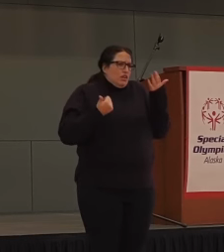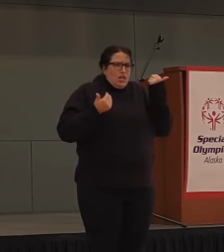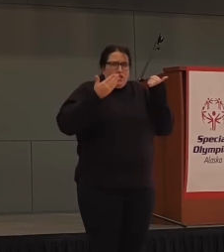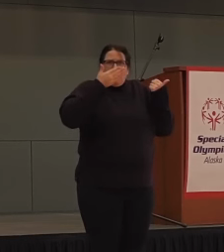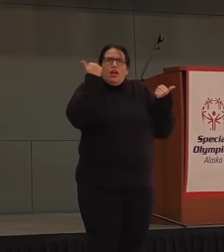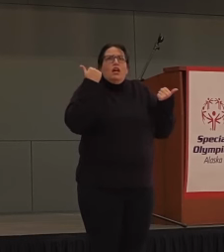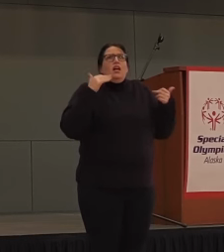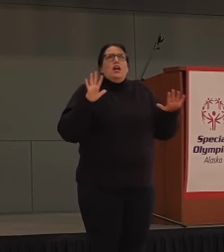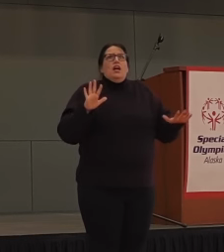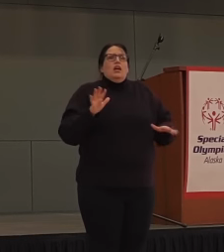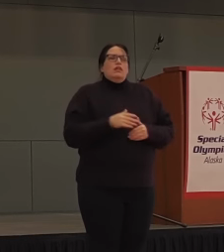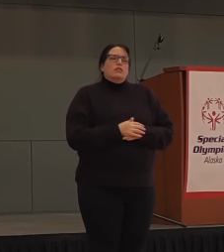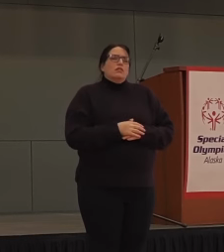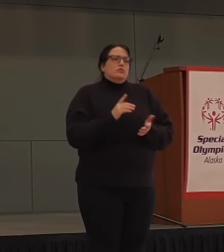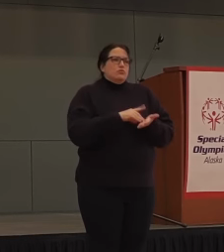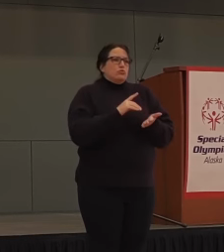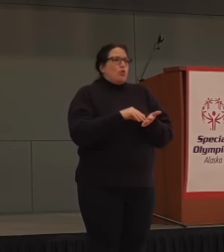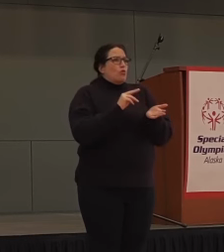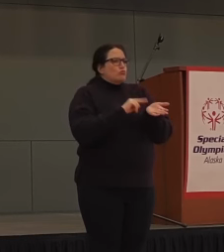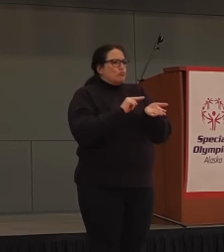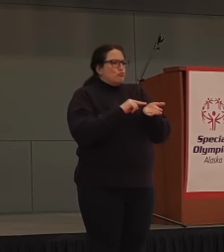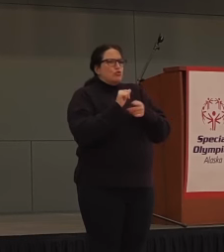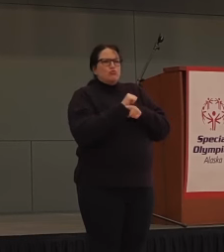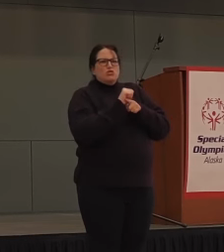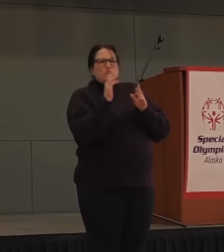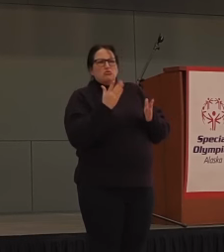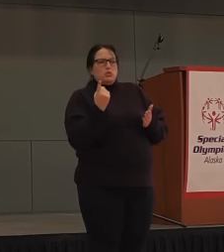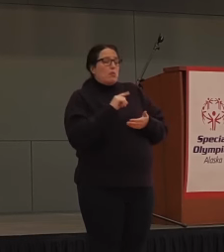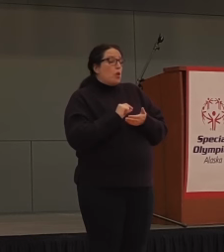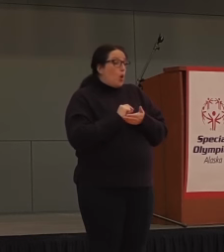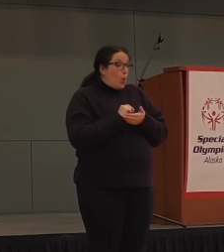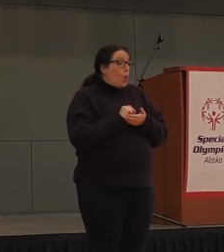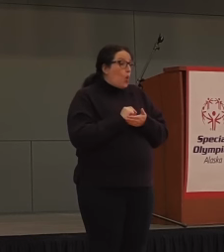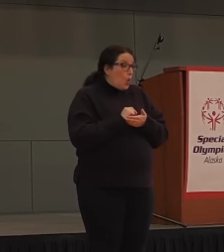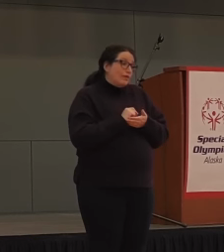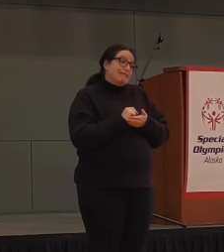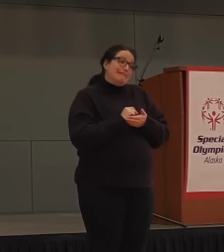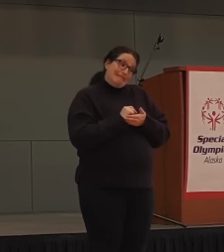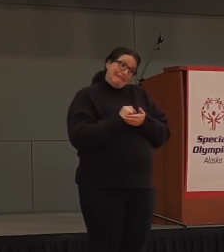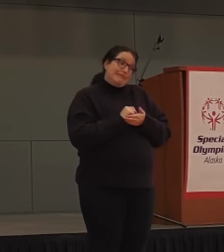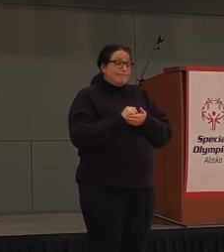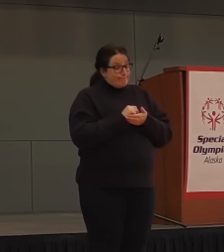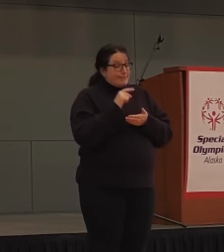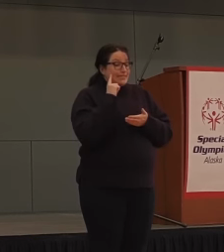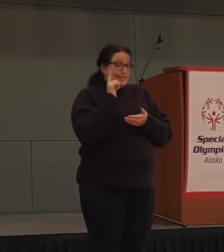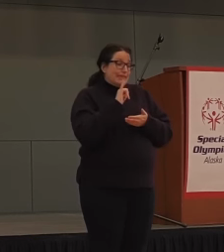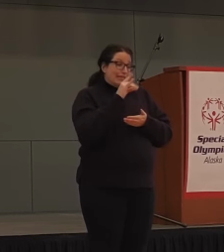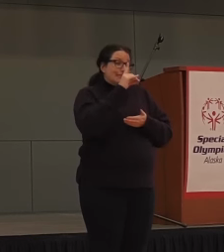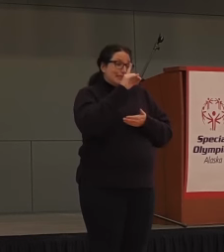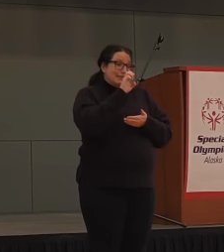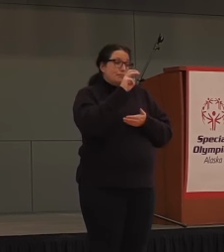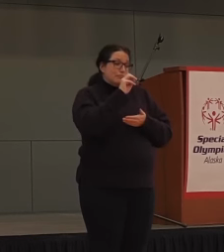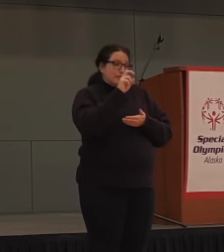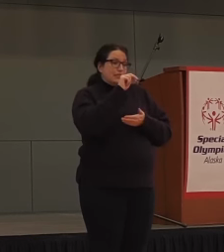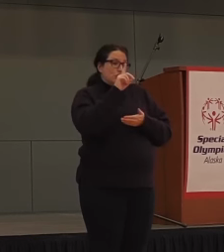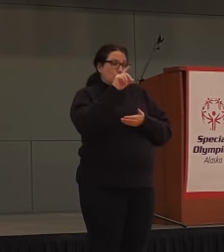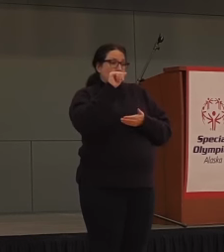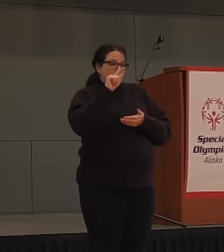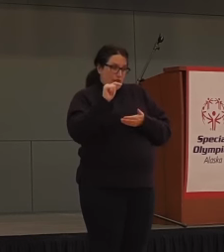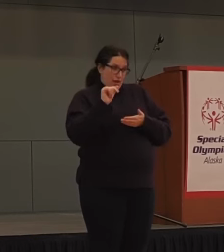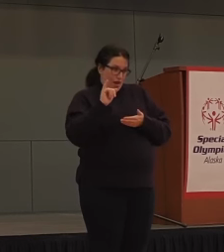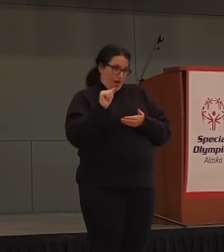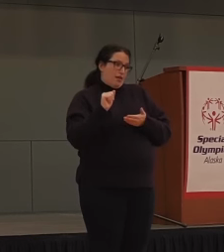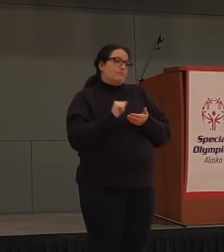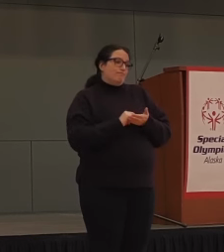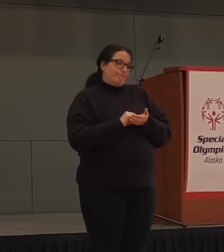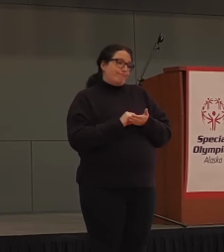doctor or nurse practitioner may say, okay, that sounds like dementia. Now, hopefully, when you or I